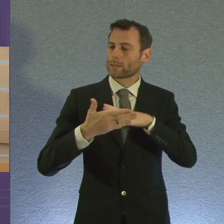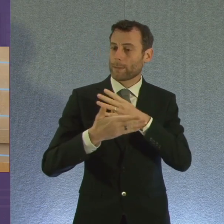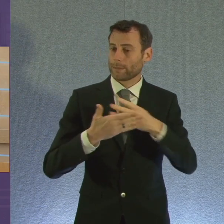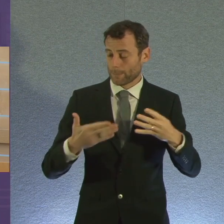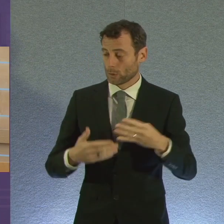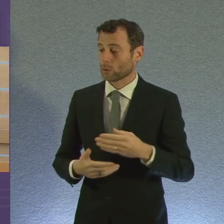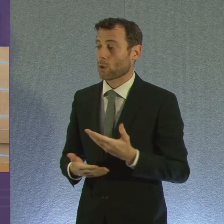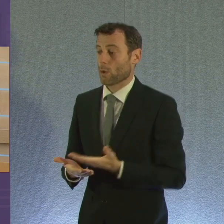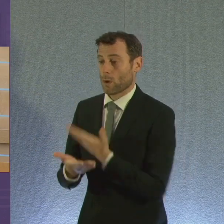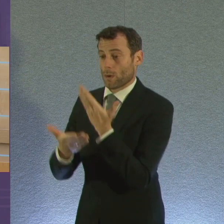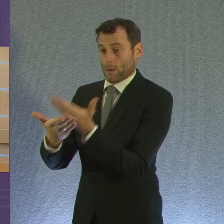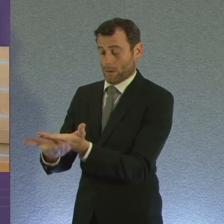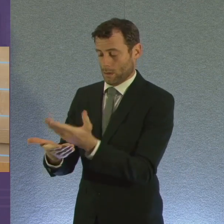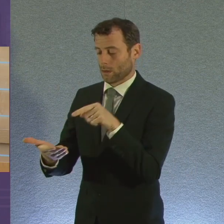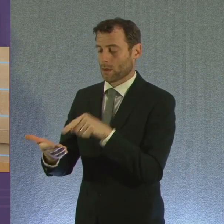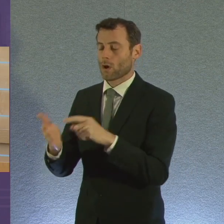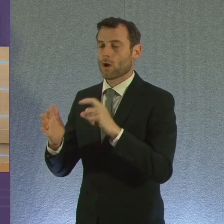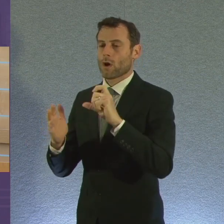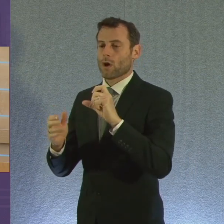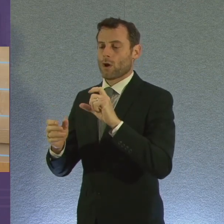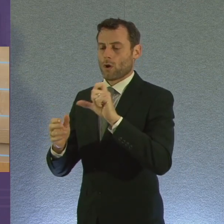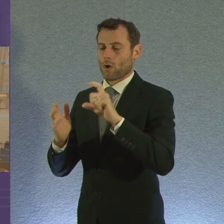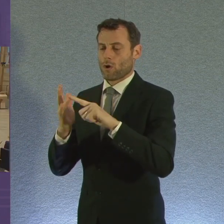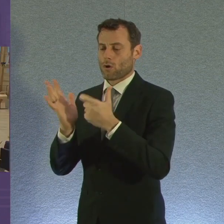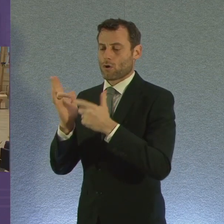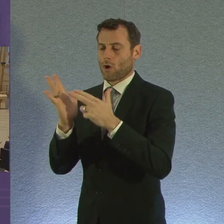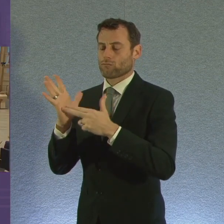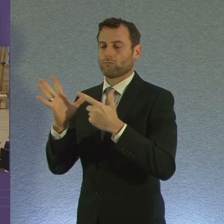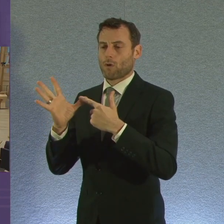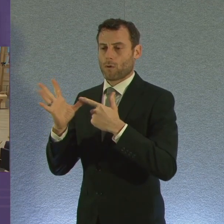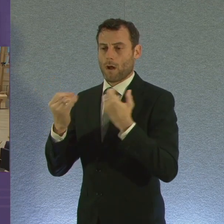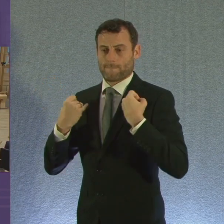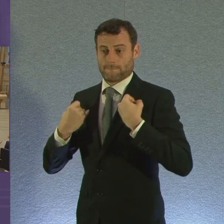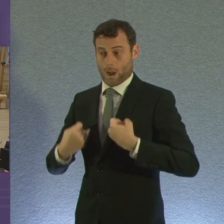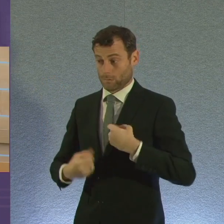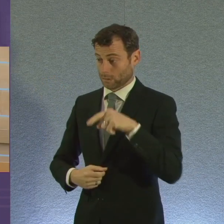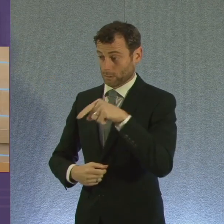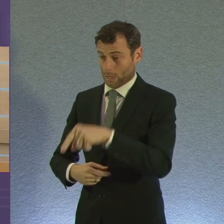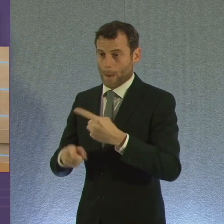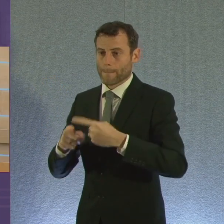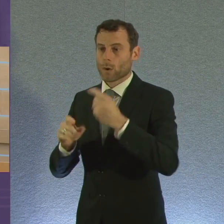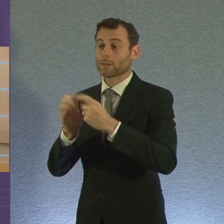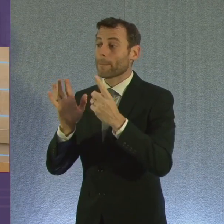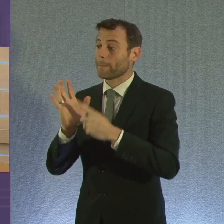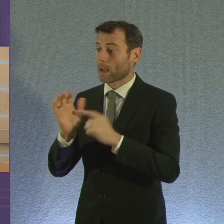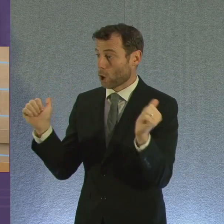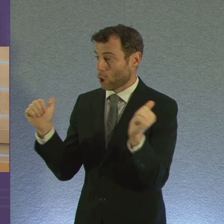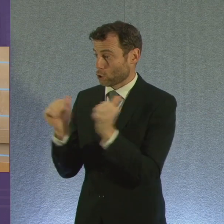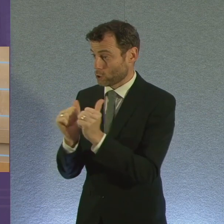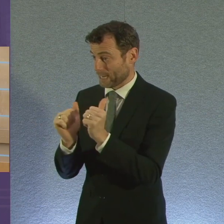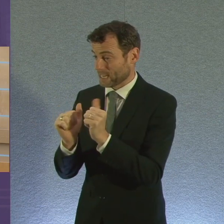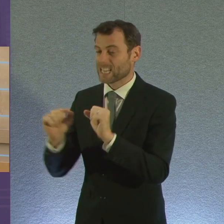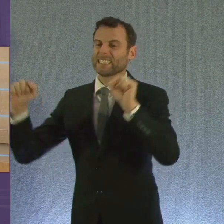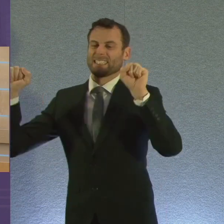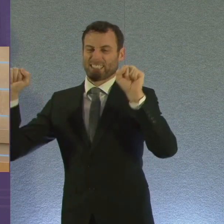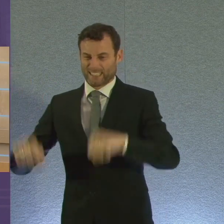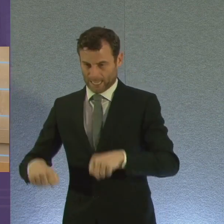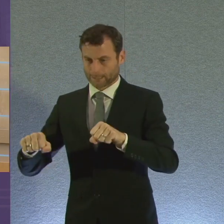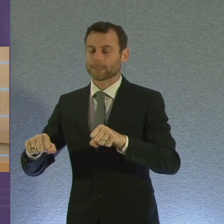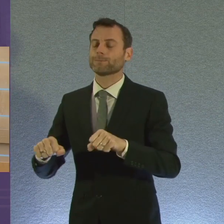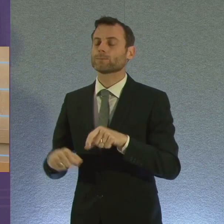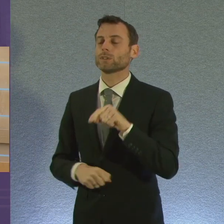Michael Russell on the Coronavirus Scotland Bill be agreed. Are we all agreed? Yes. We are agreed, thank you. The next item is consideration of business